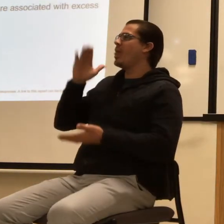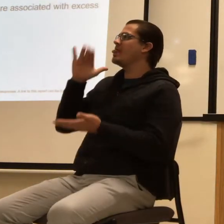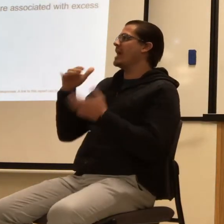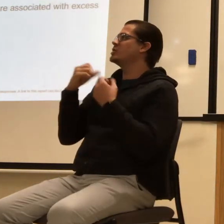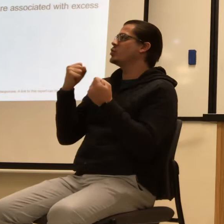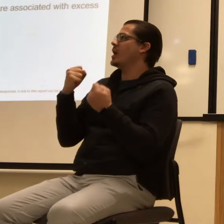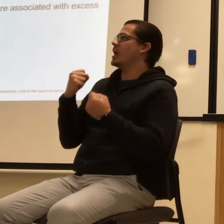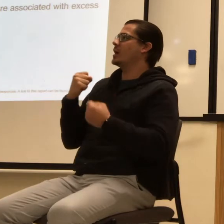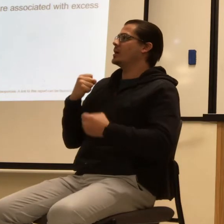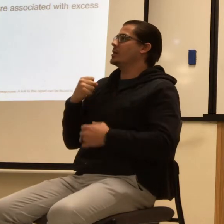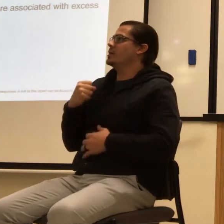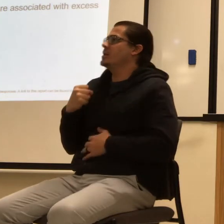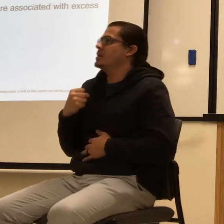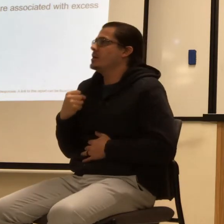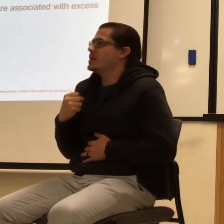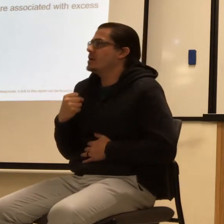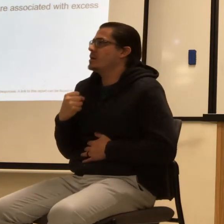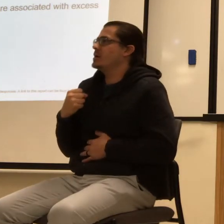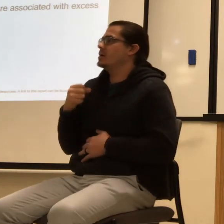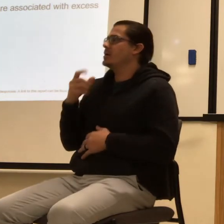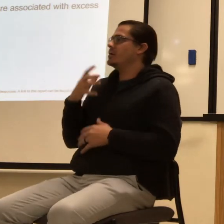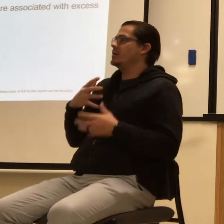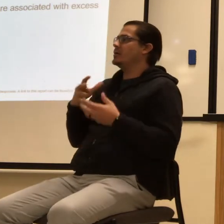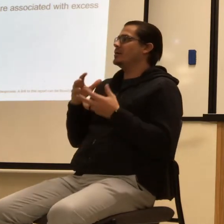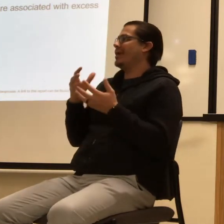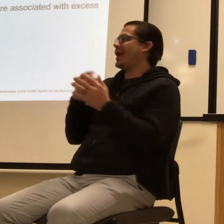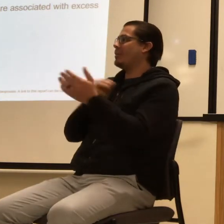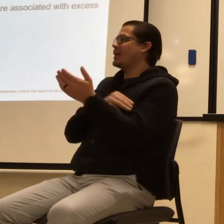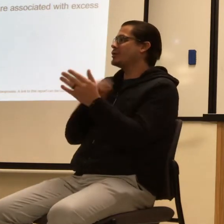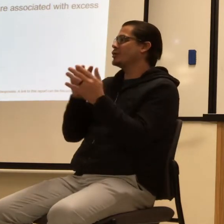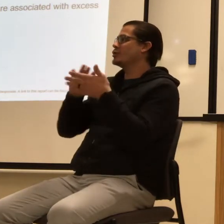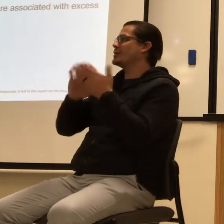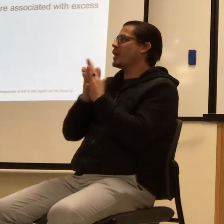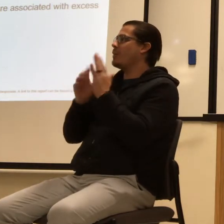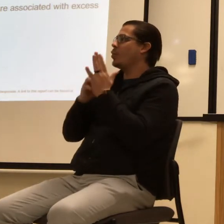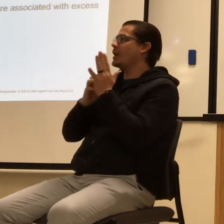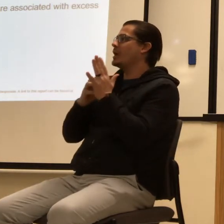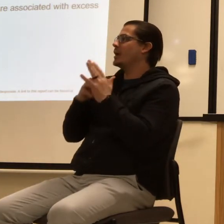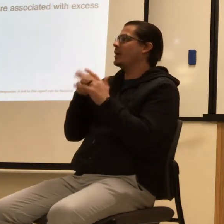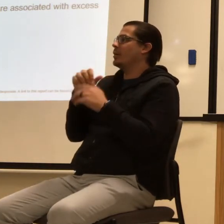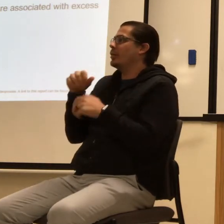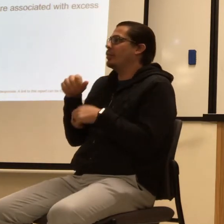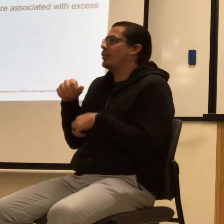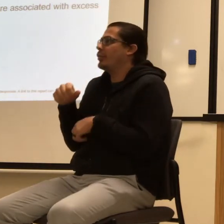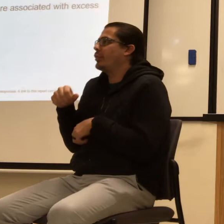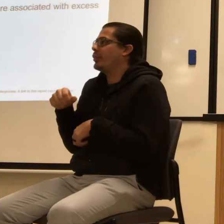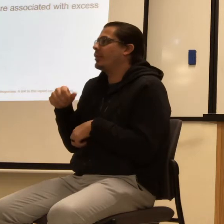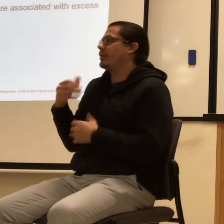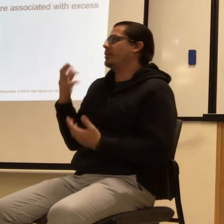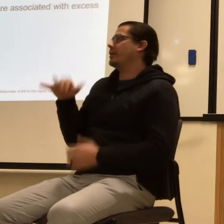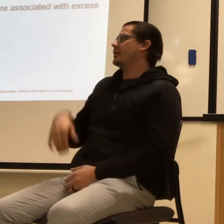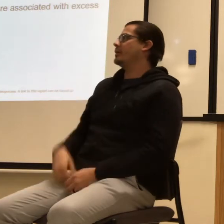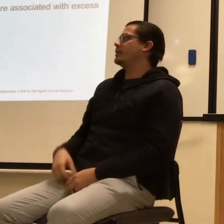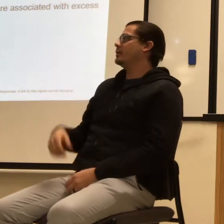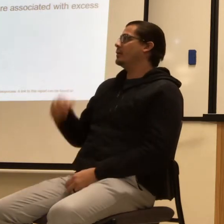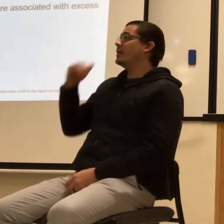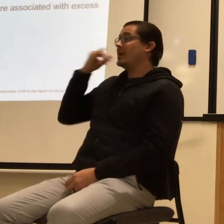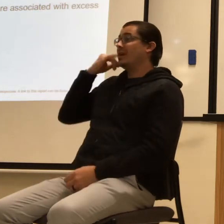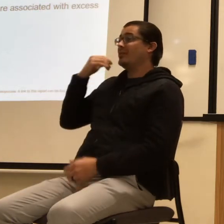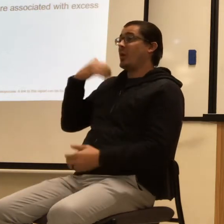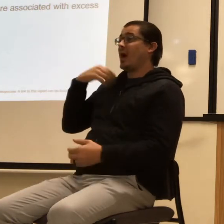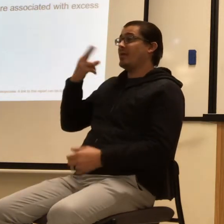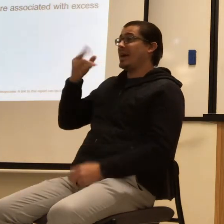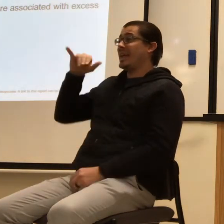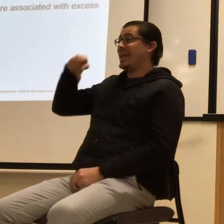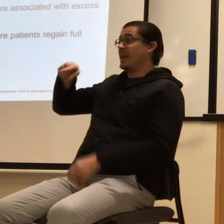you break your hip, you go to the nursing home, and maybe you die for some other reason, but it's kind of associated with death. That's what it means. If you have a hip fracture, it's kind of a big